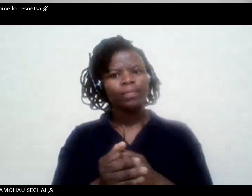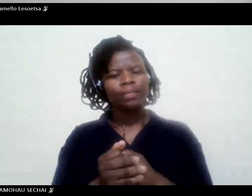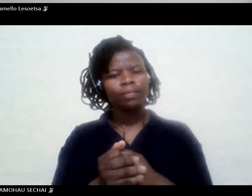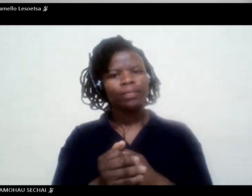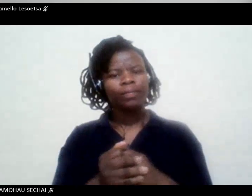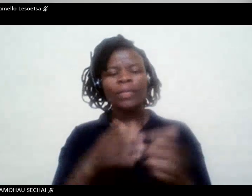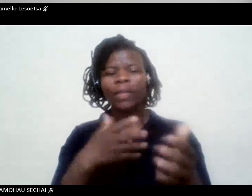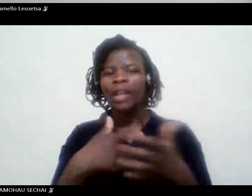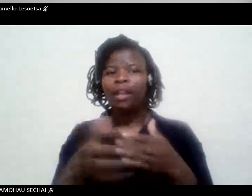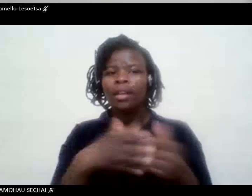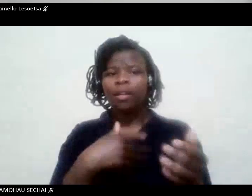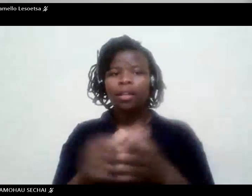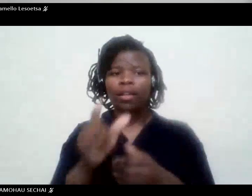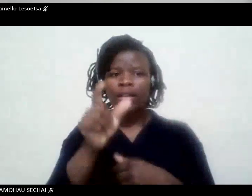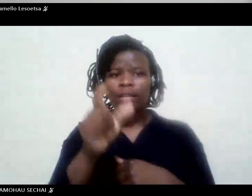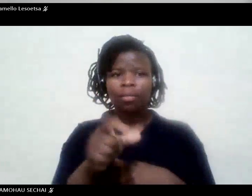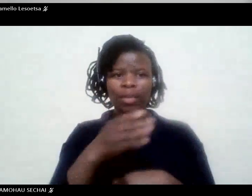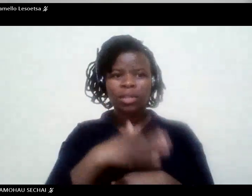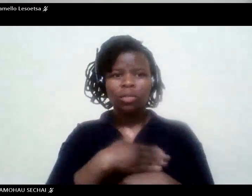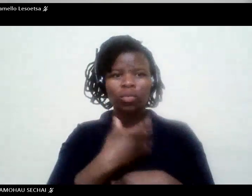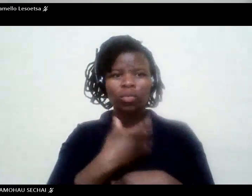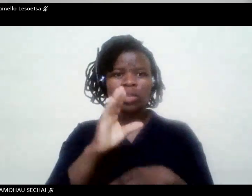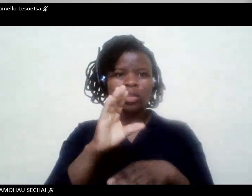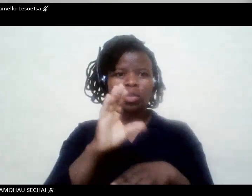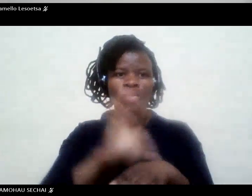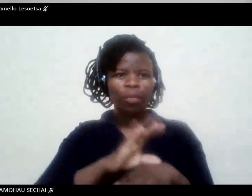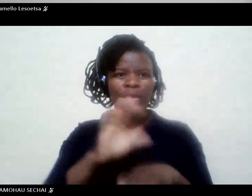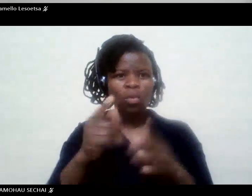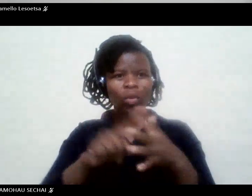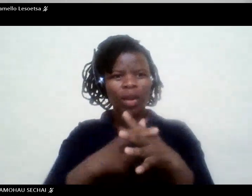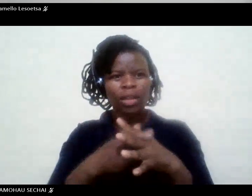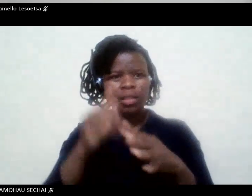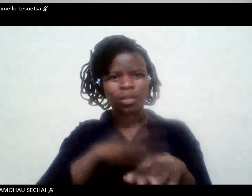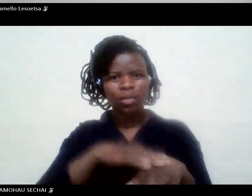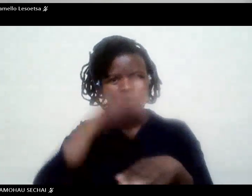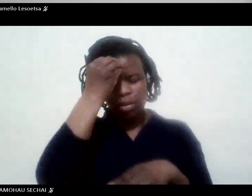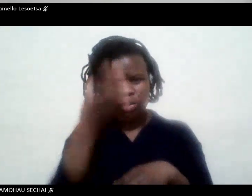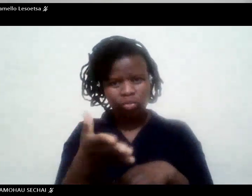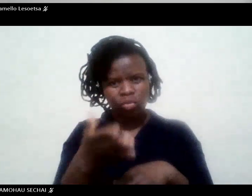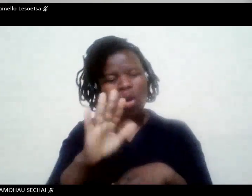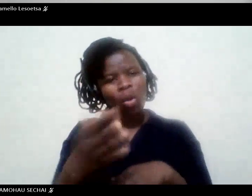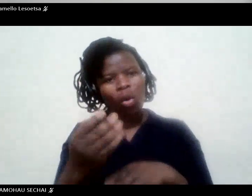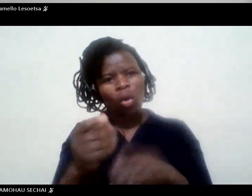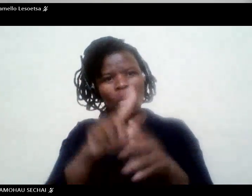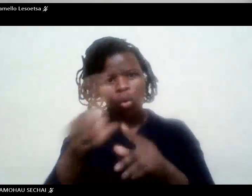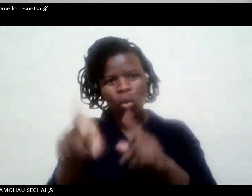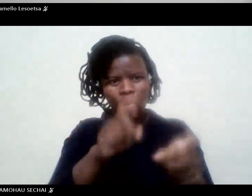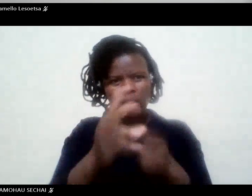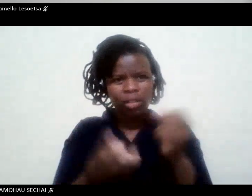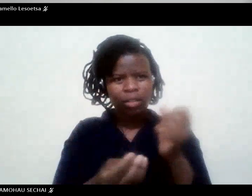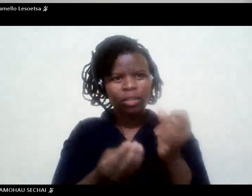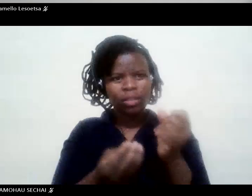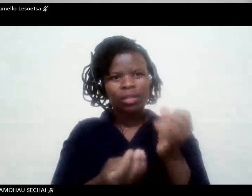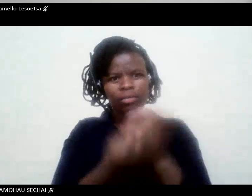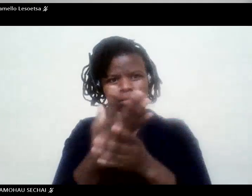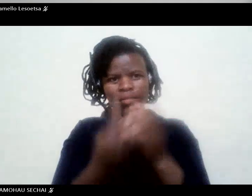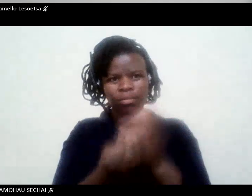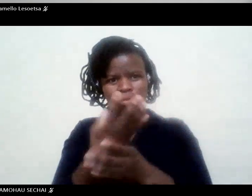that? Or you're allowed to bring in more questions, because that's what this session is about.